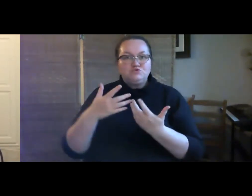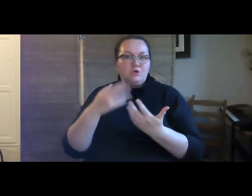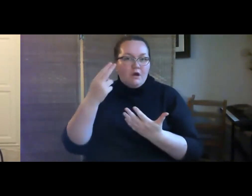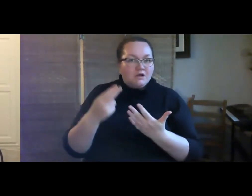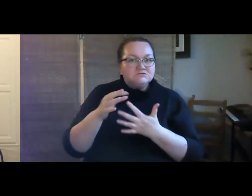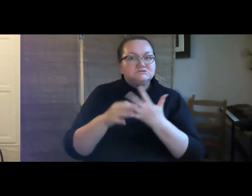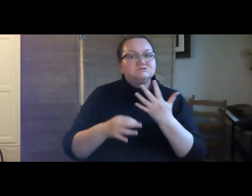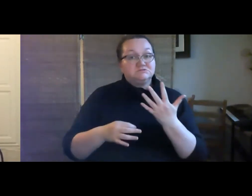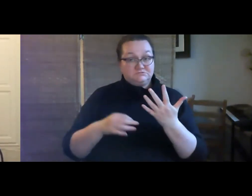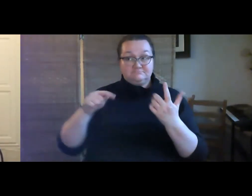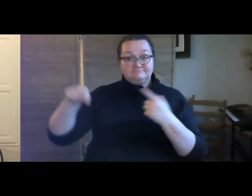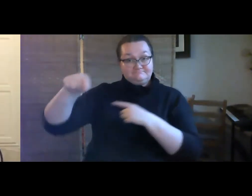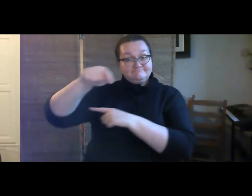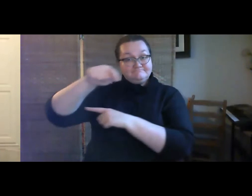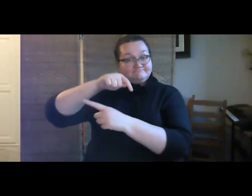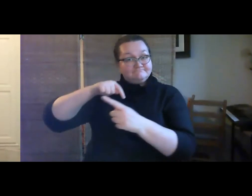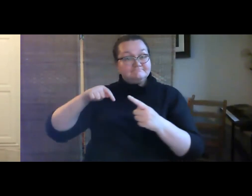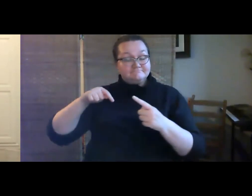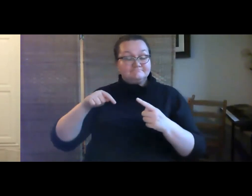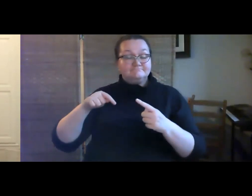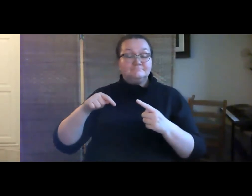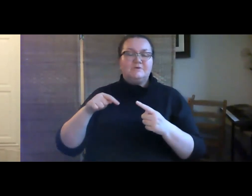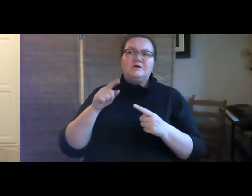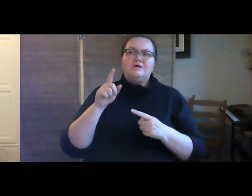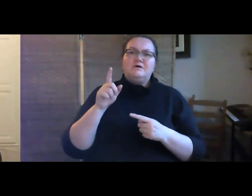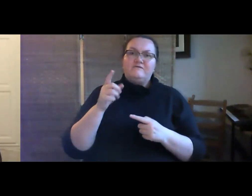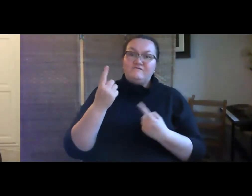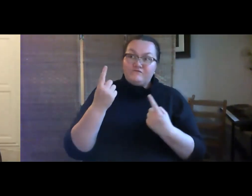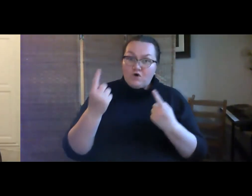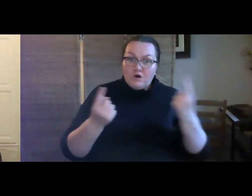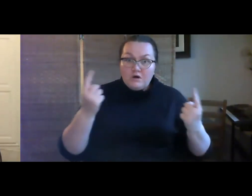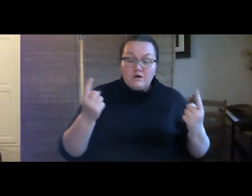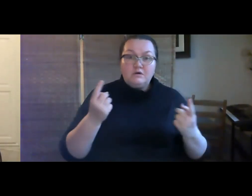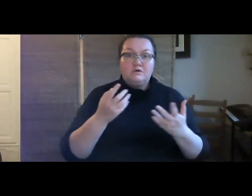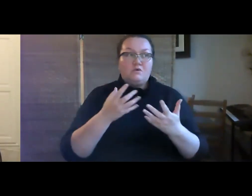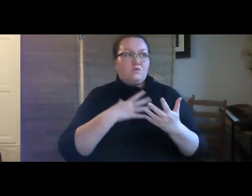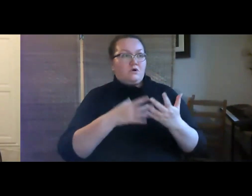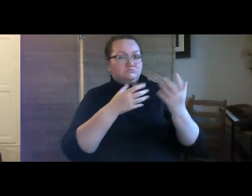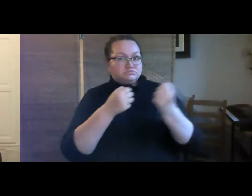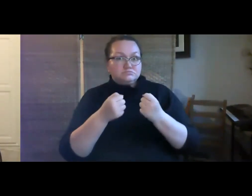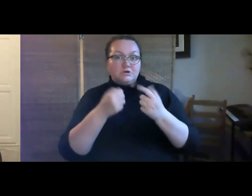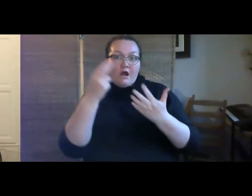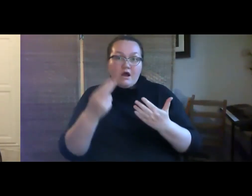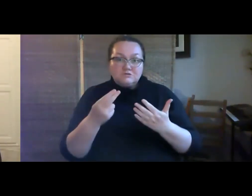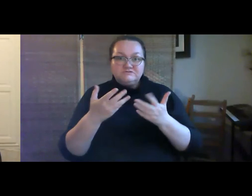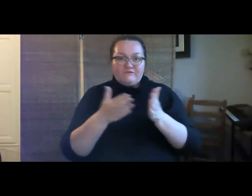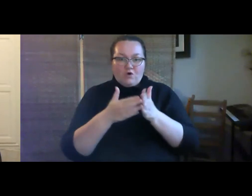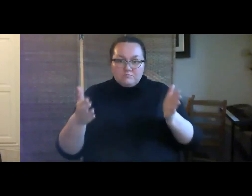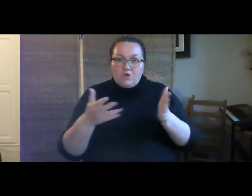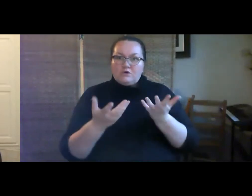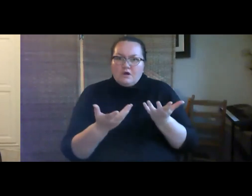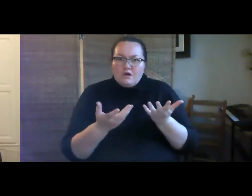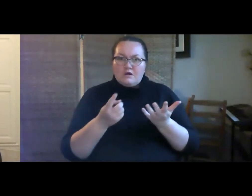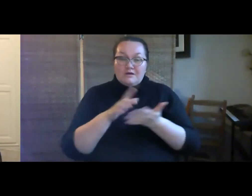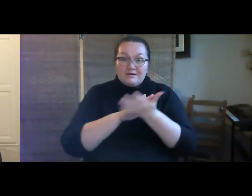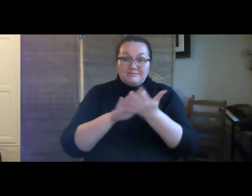for substantial periods of time. The connections made to local communities are always more tangible and